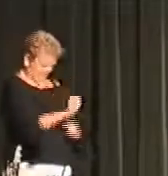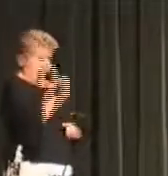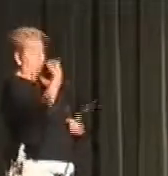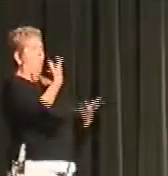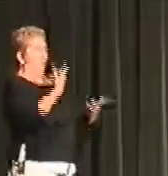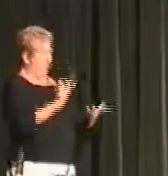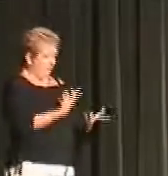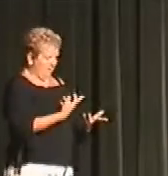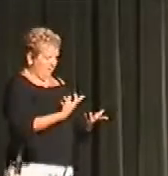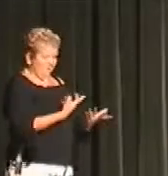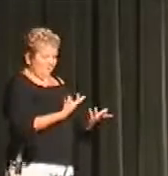So anyway,